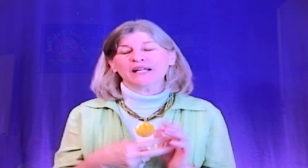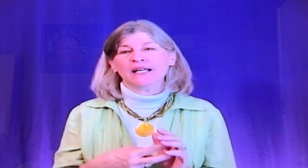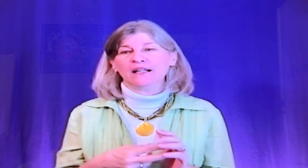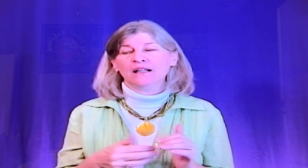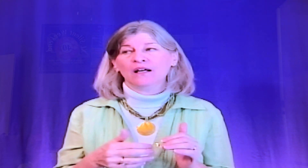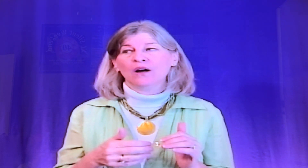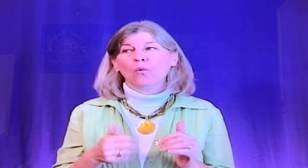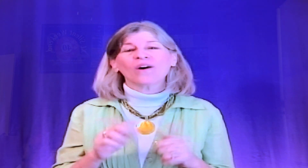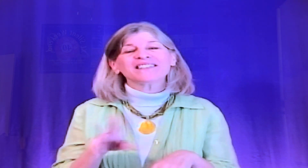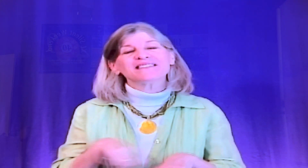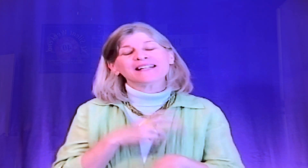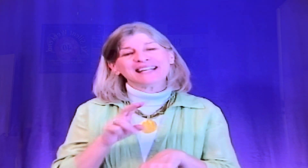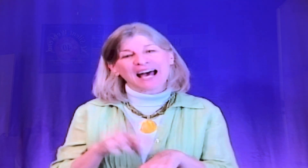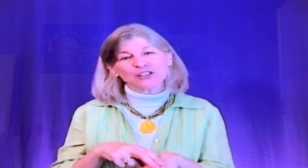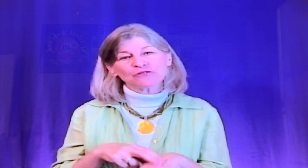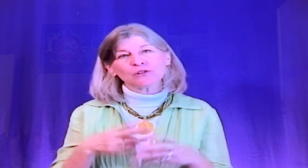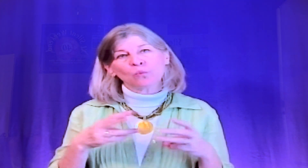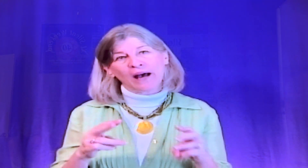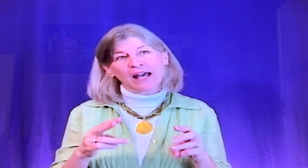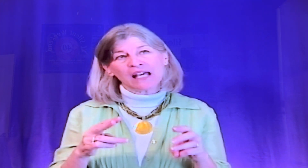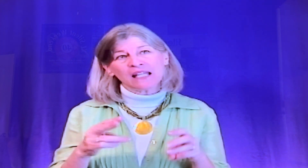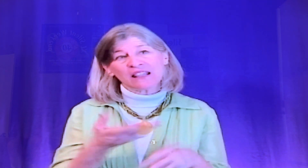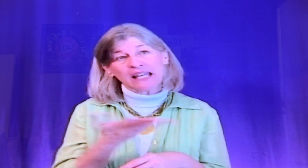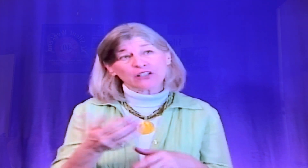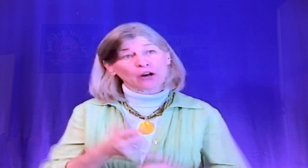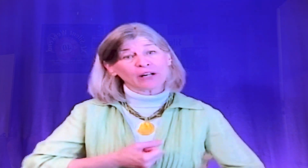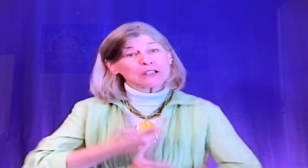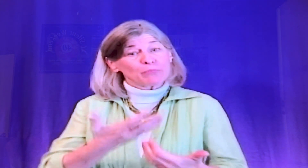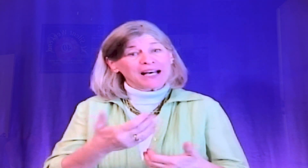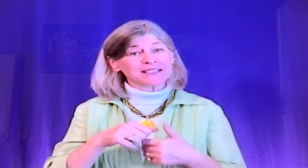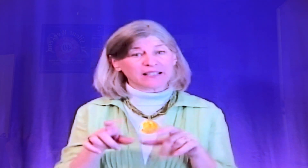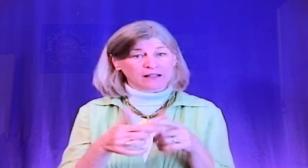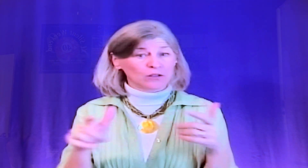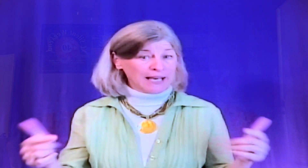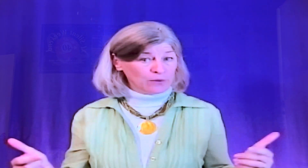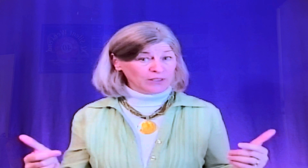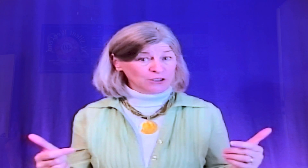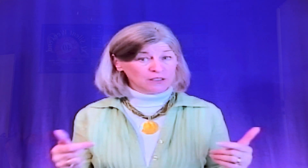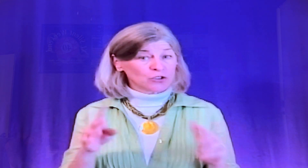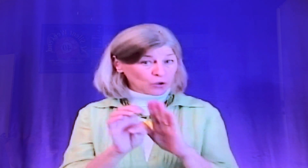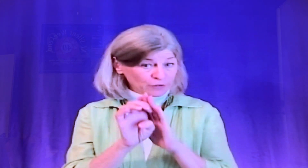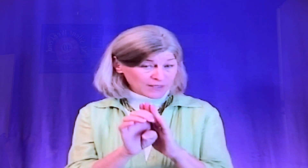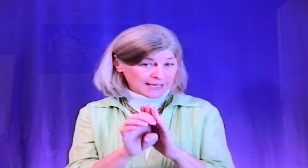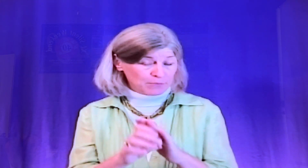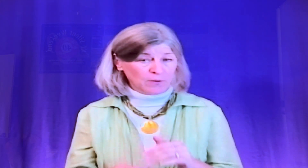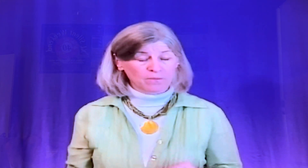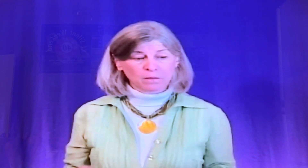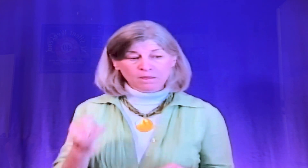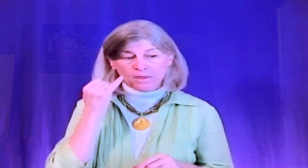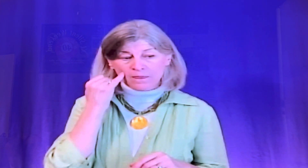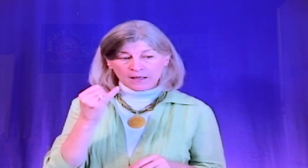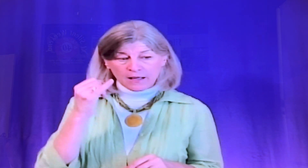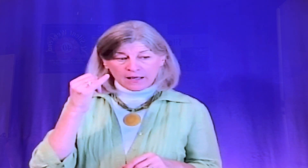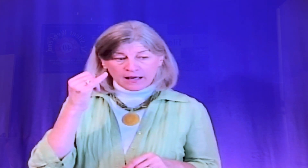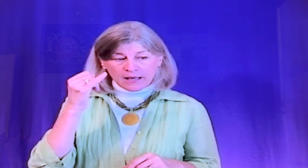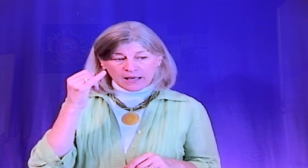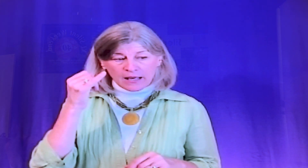mean what is the natural way things are expressed in our language. So for example, if